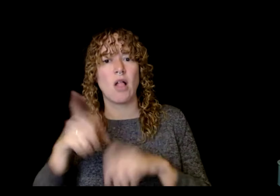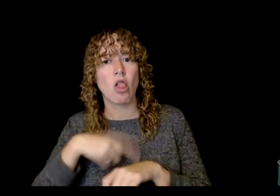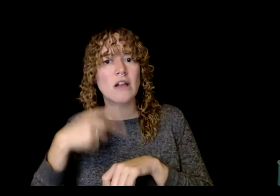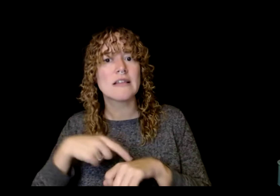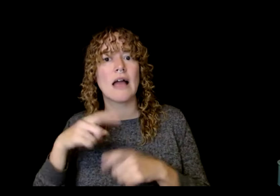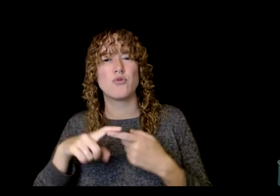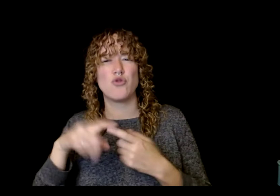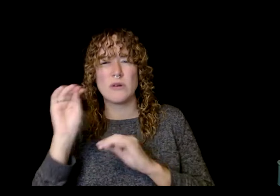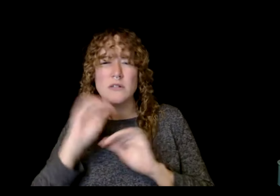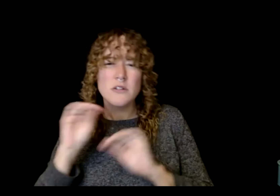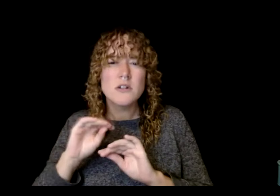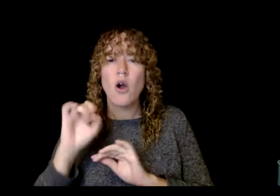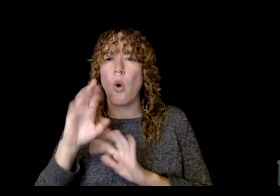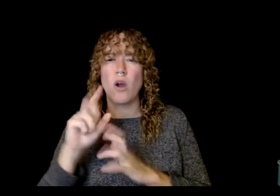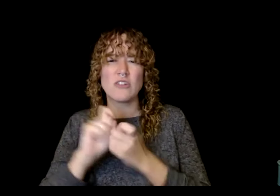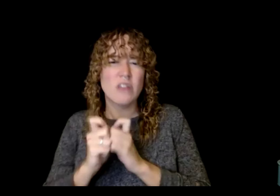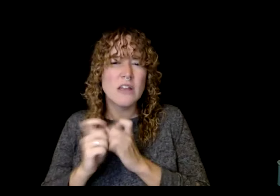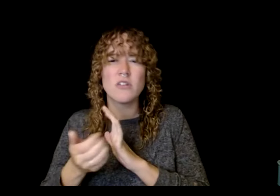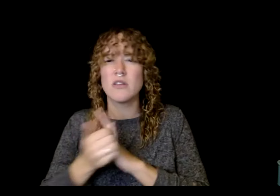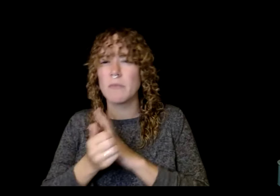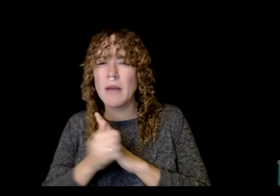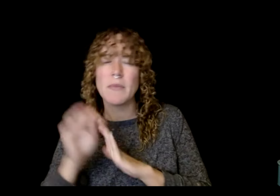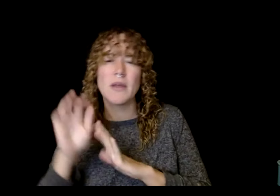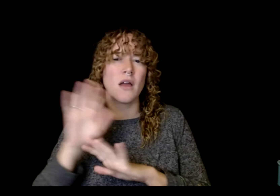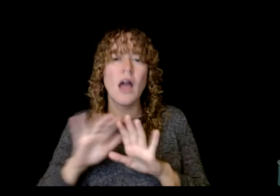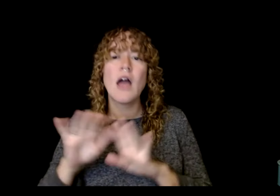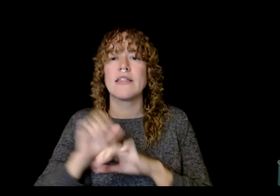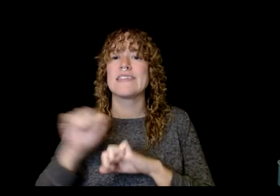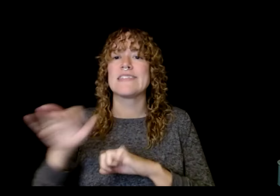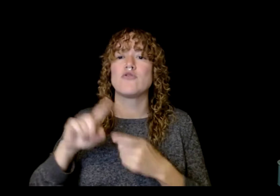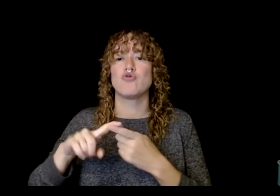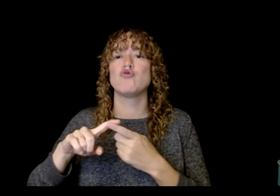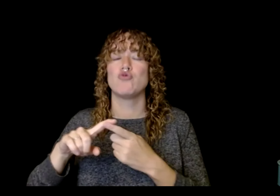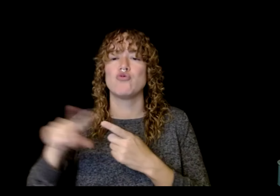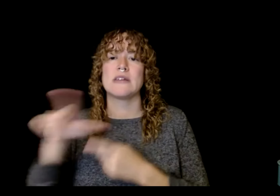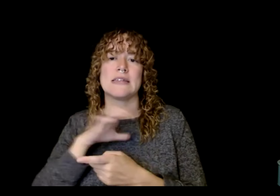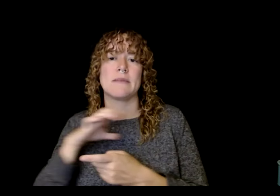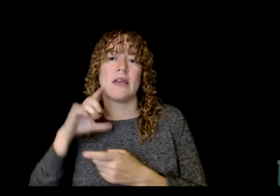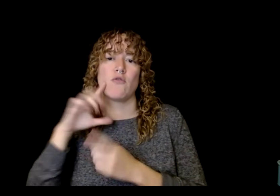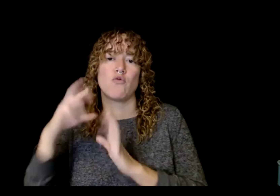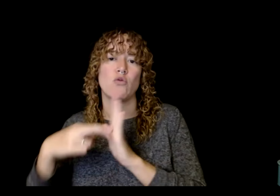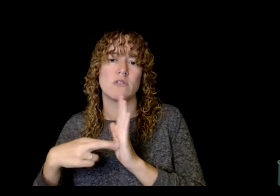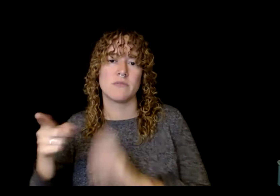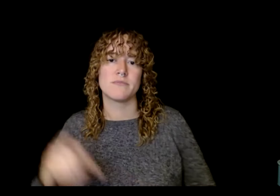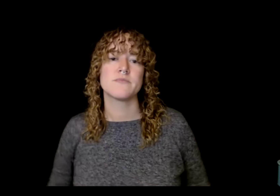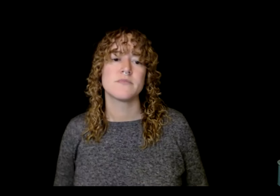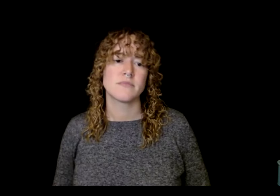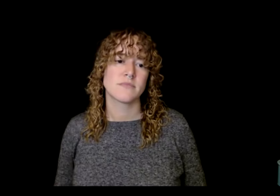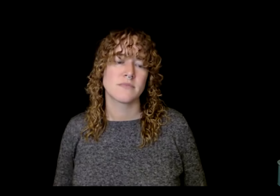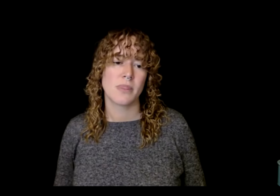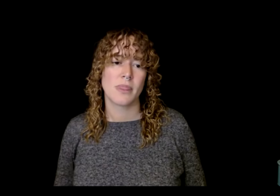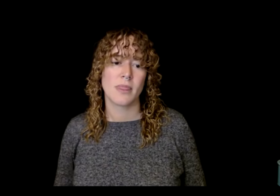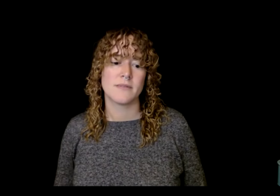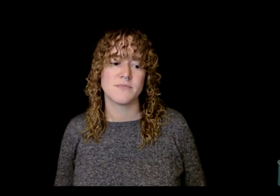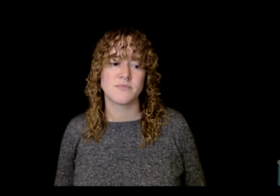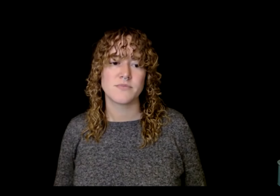of changes and amendments that are needed, it goes to rules. And the particular piece that we helped develop